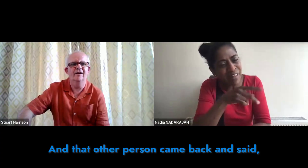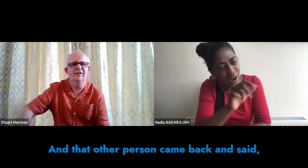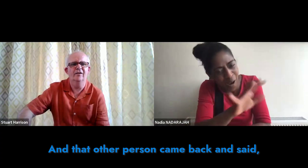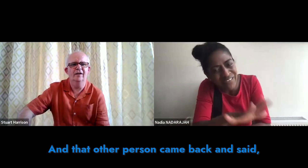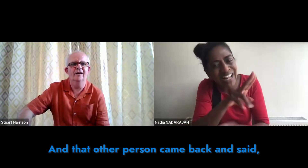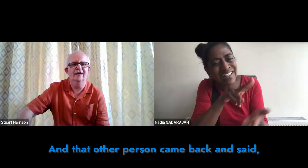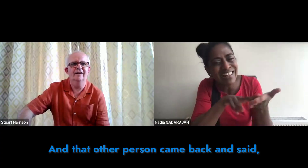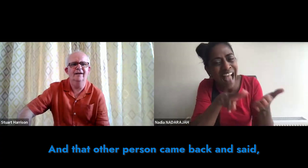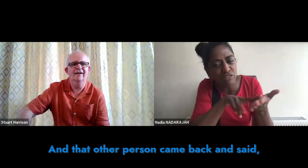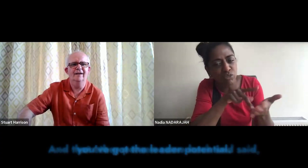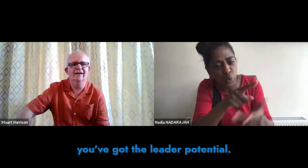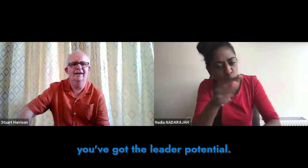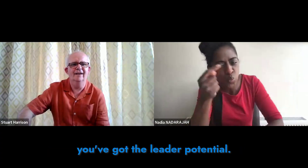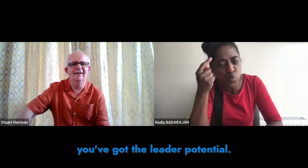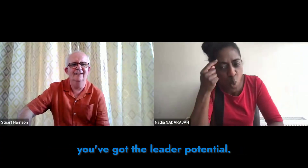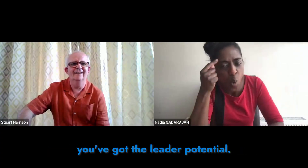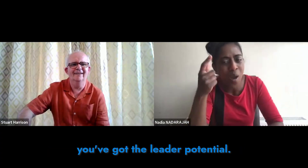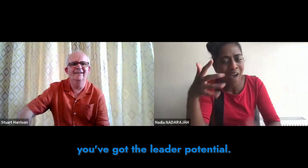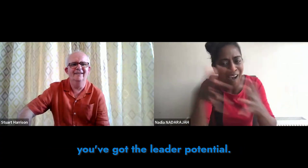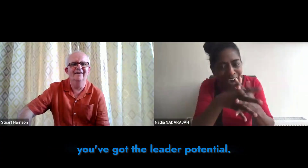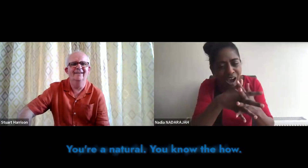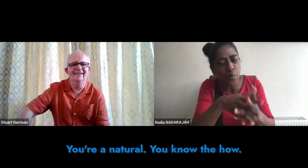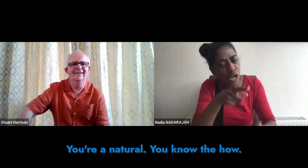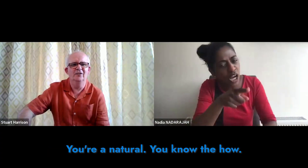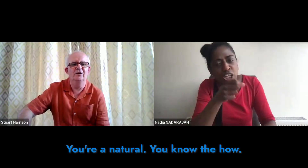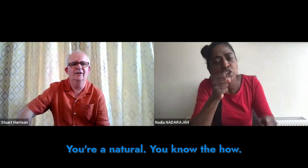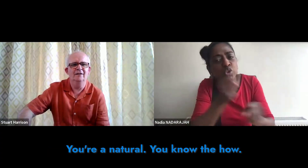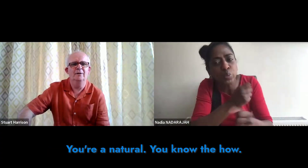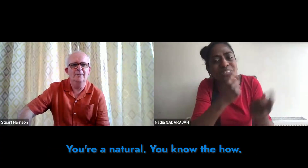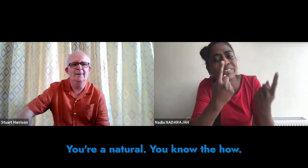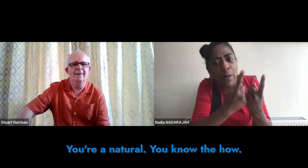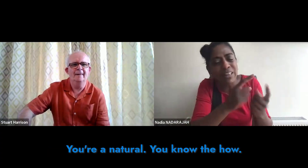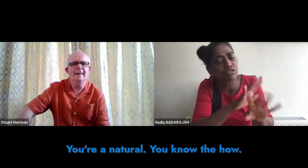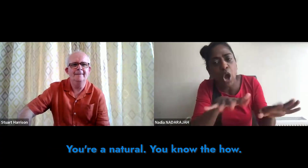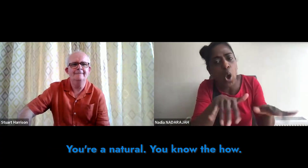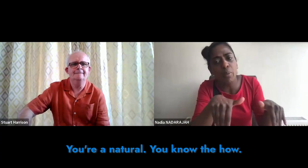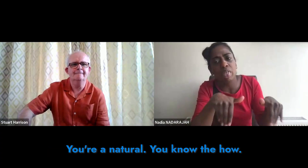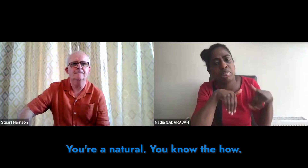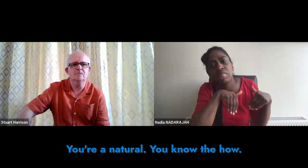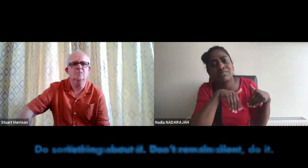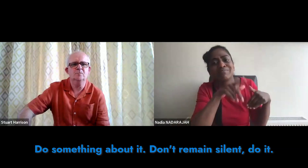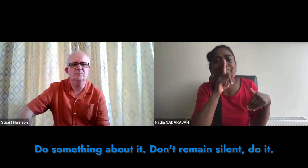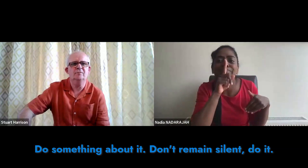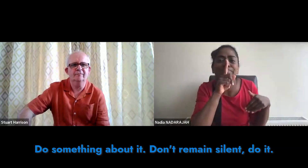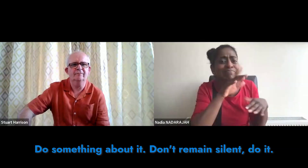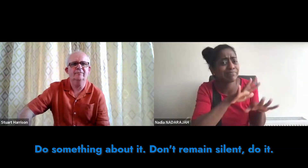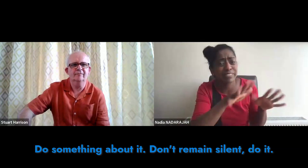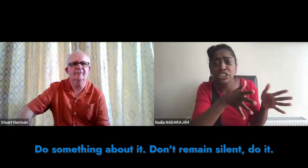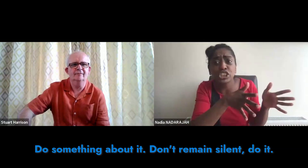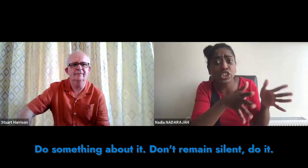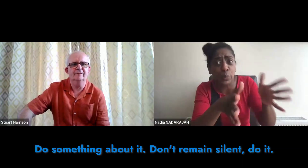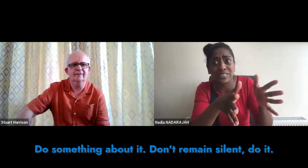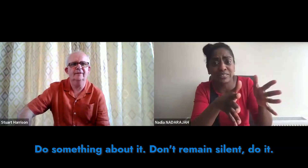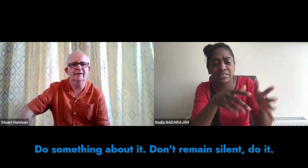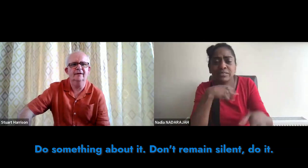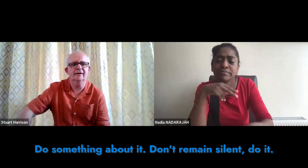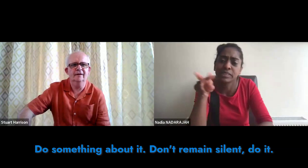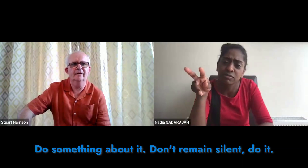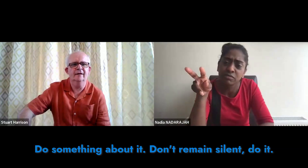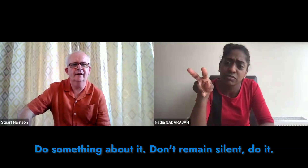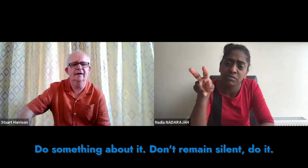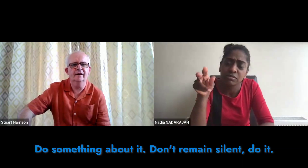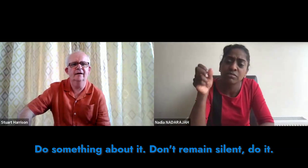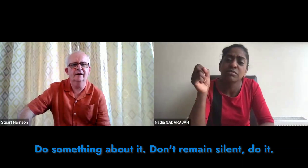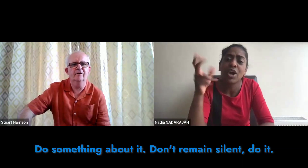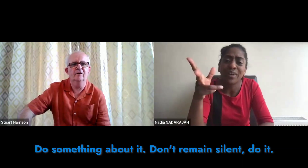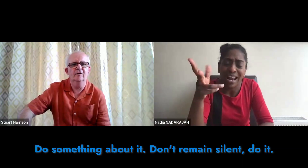other person came back and said, you've got the leader potential, you're a natural, you know the how, do something about it. Don't